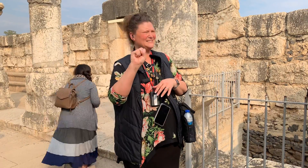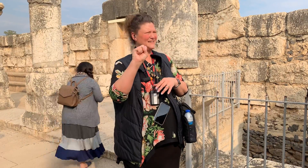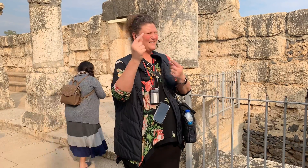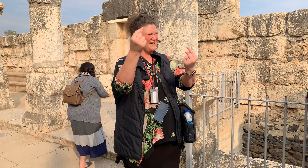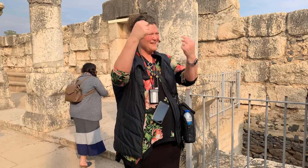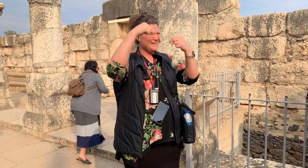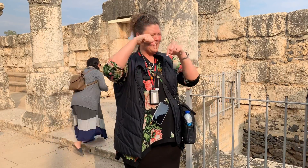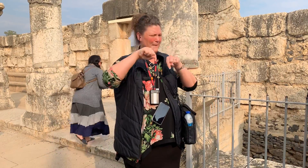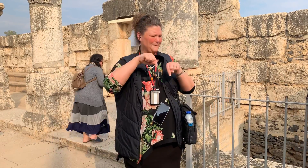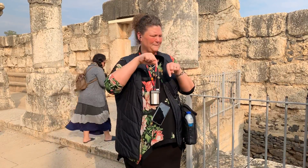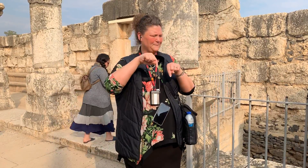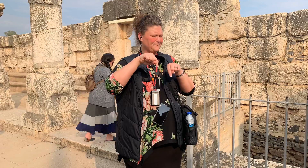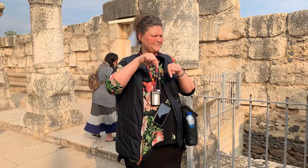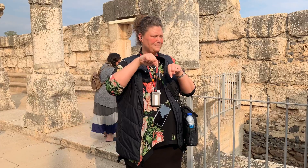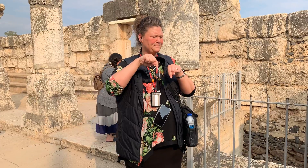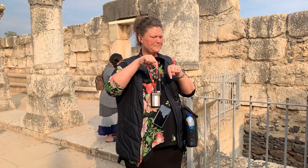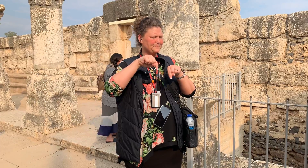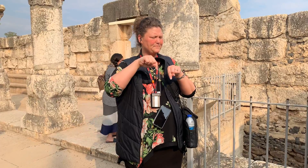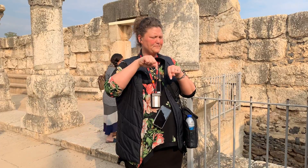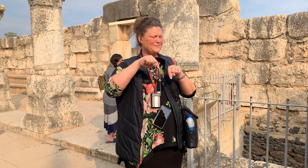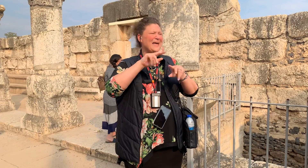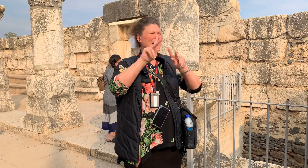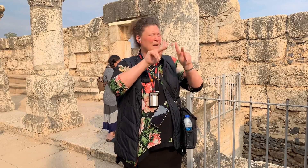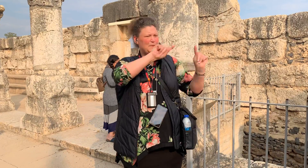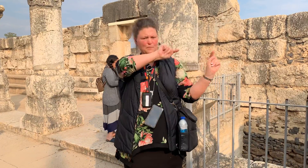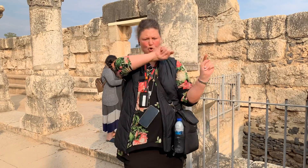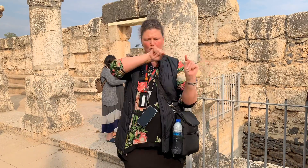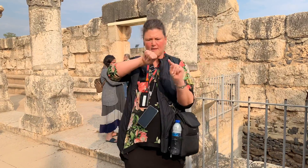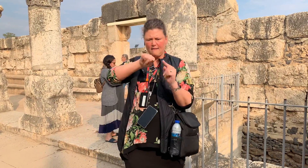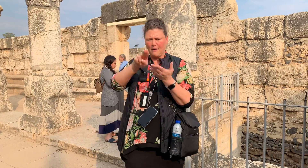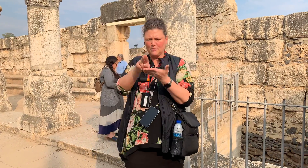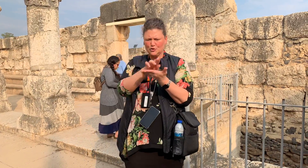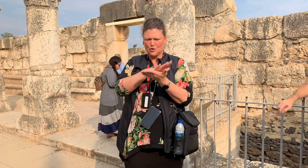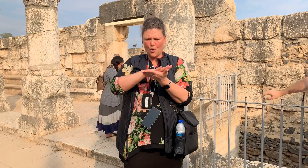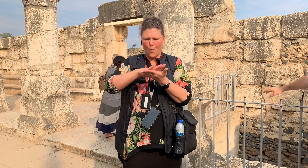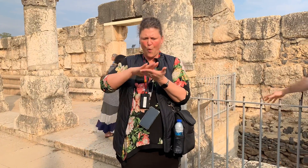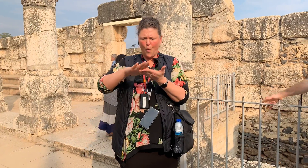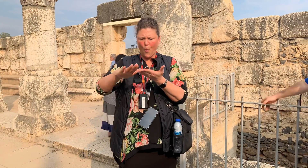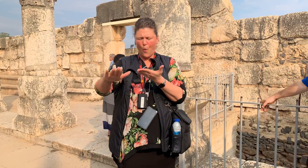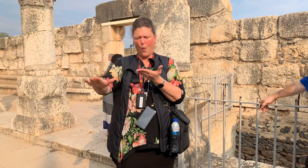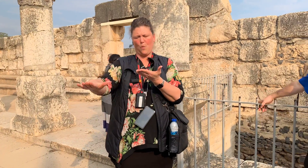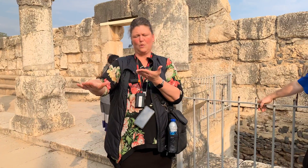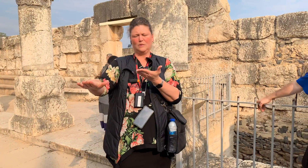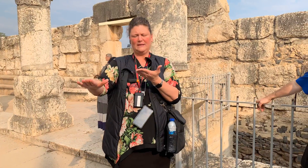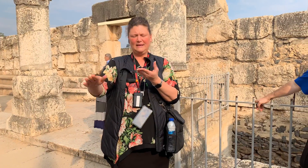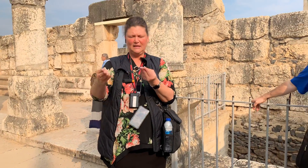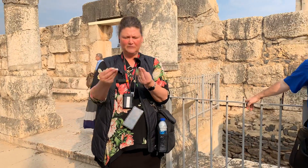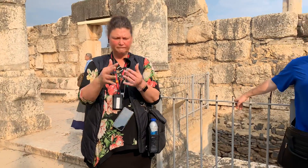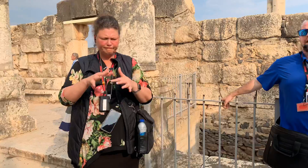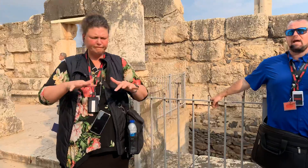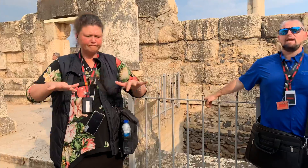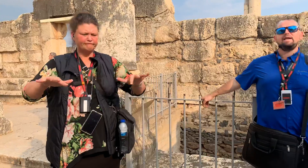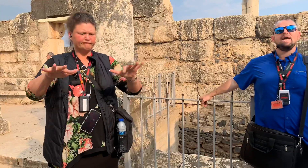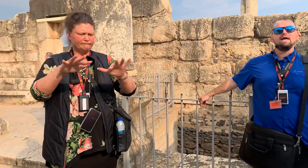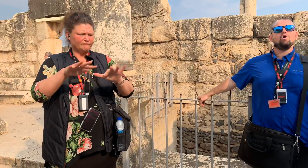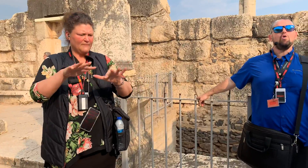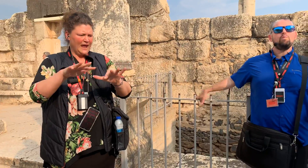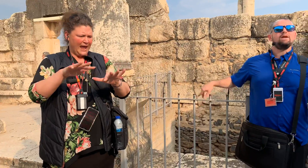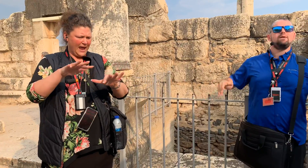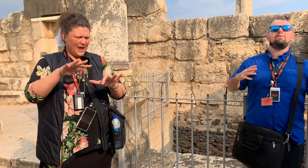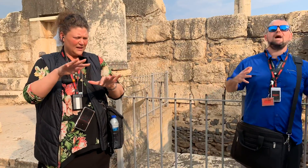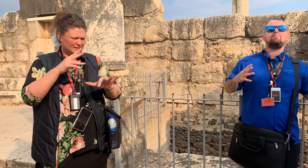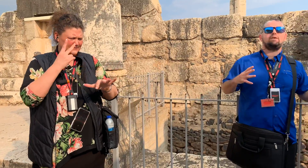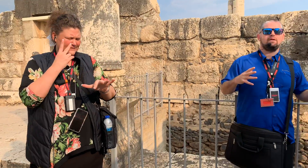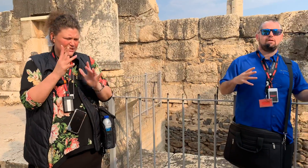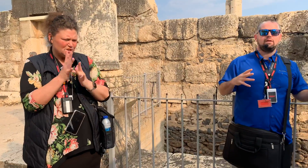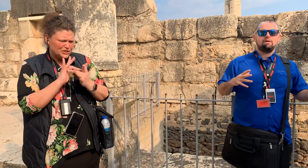finally pilgrims could come to the Holy Land and walk in the footsteps of Jesus. Okay, and they